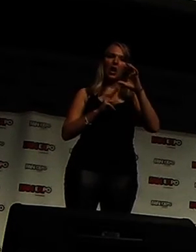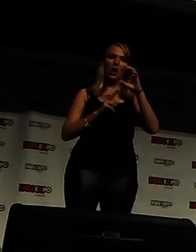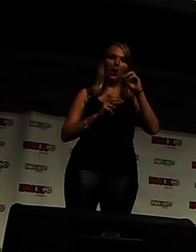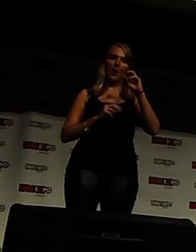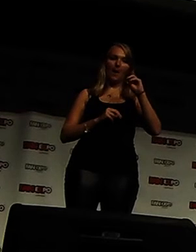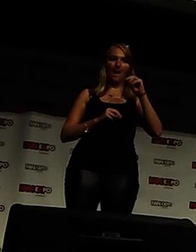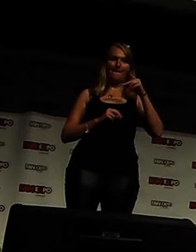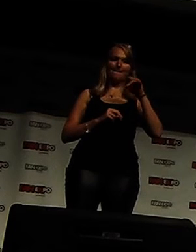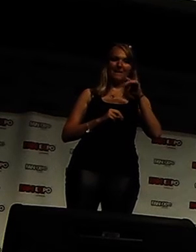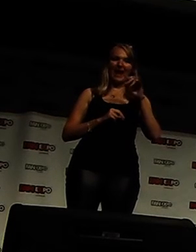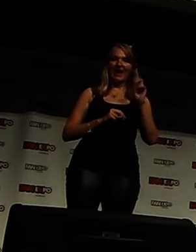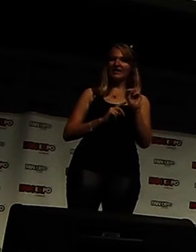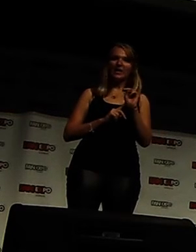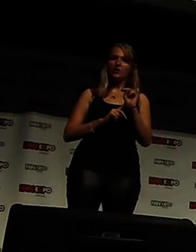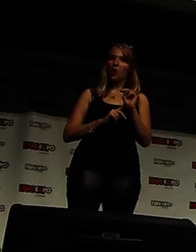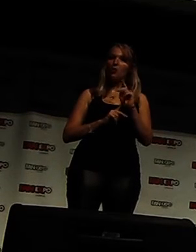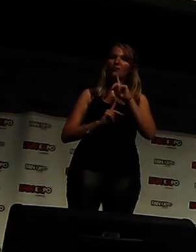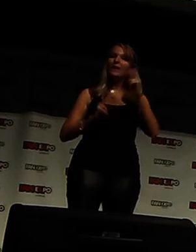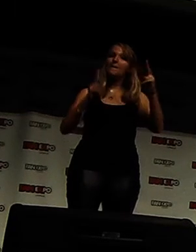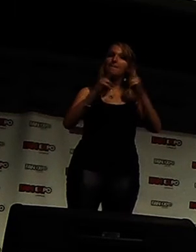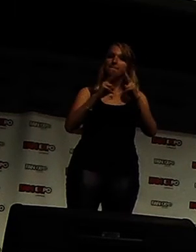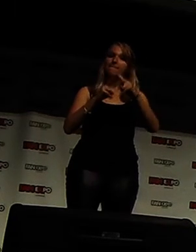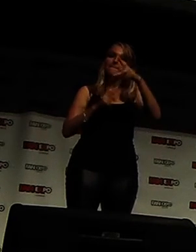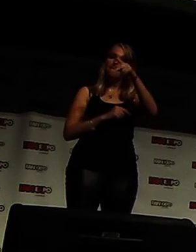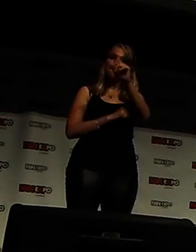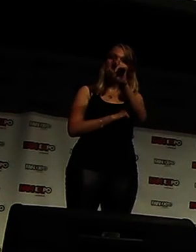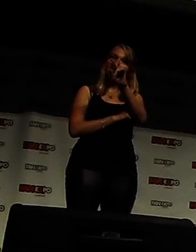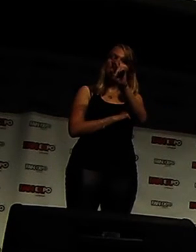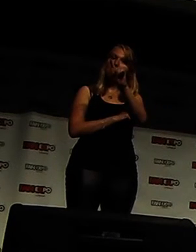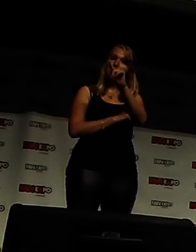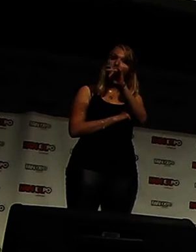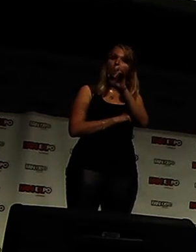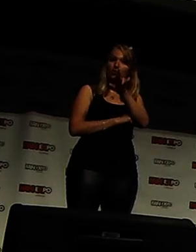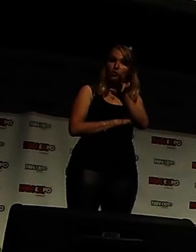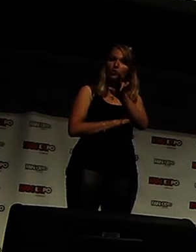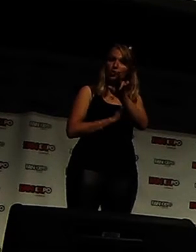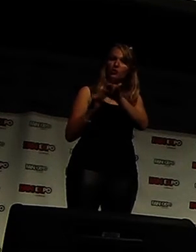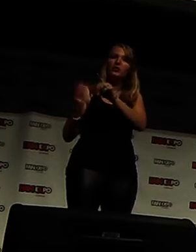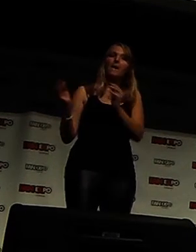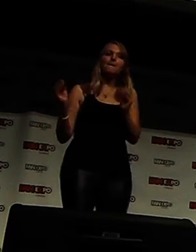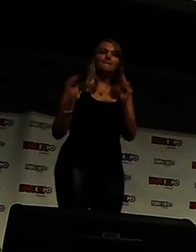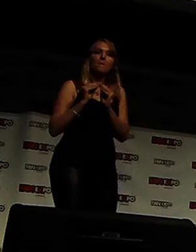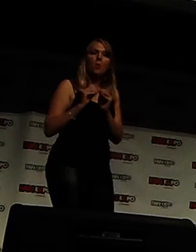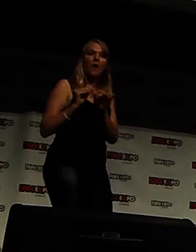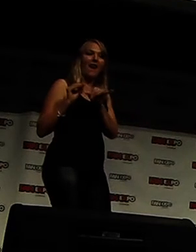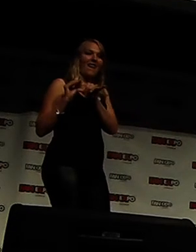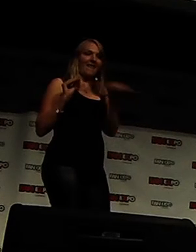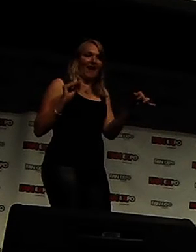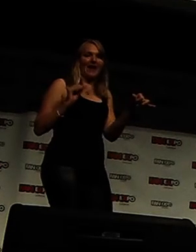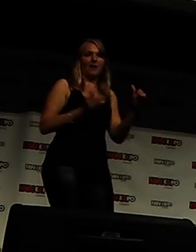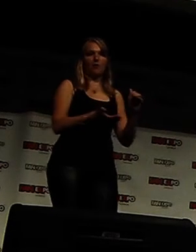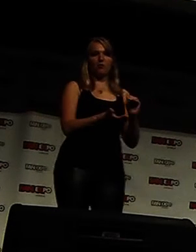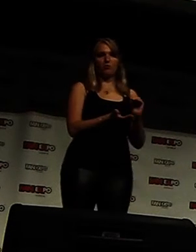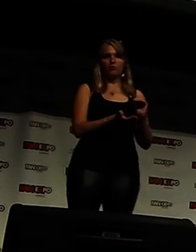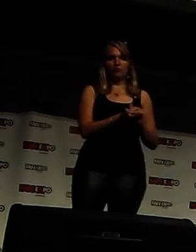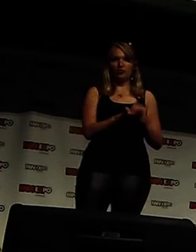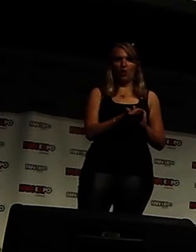TARDIS with him, especially this season as we've gone on. So I think she's becoming more and more like the Doctor as time goes on.